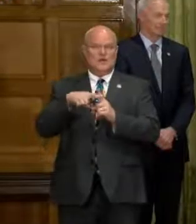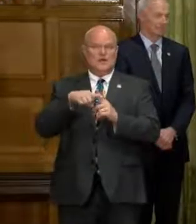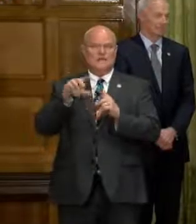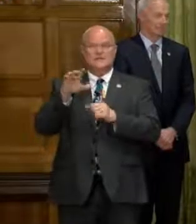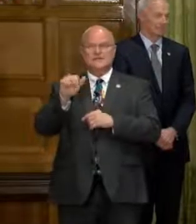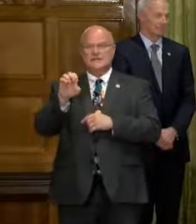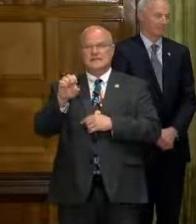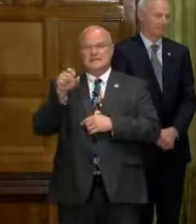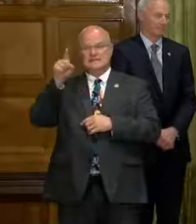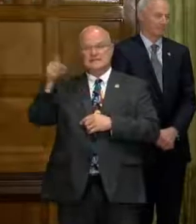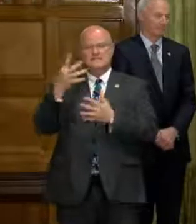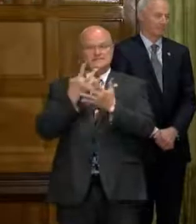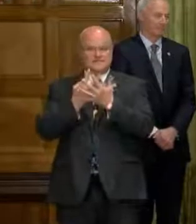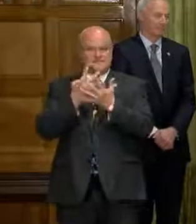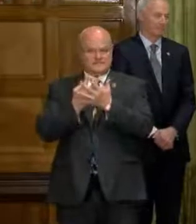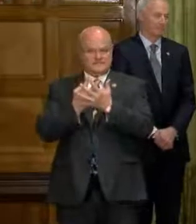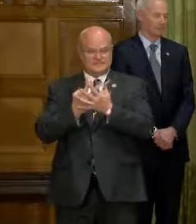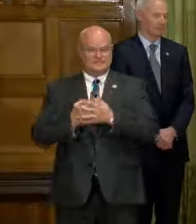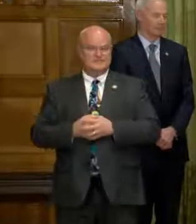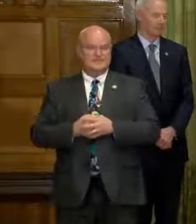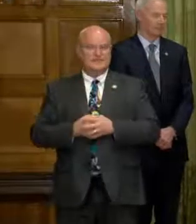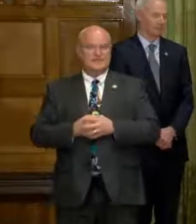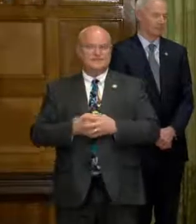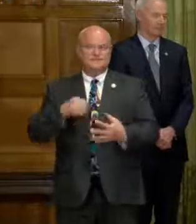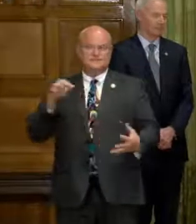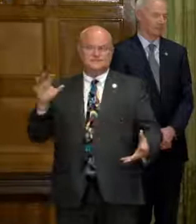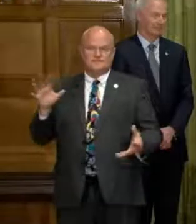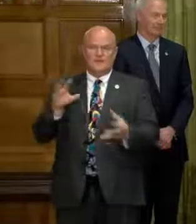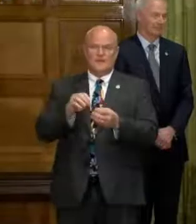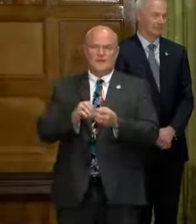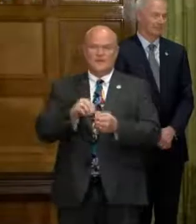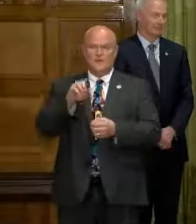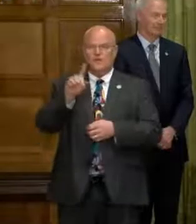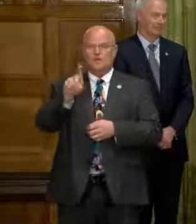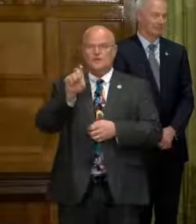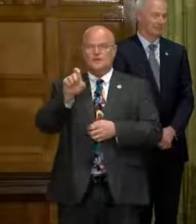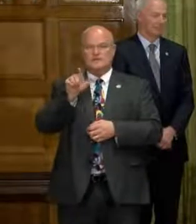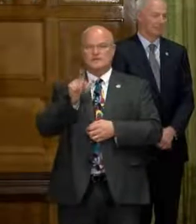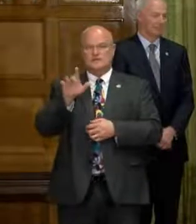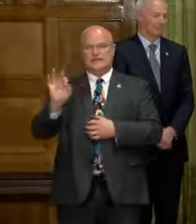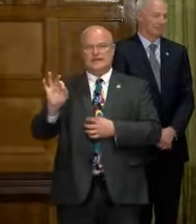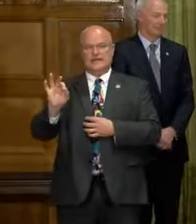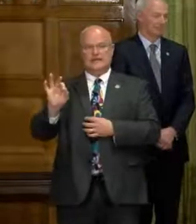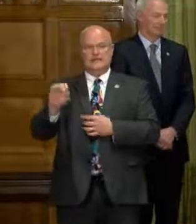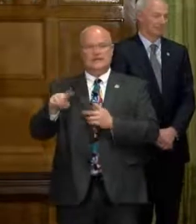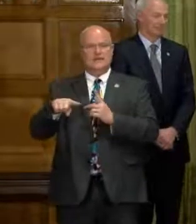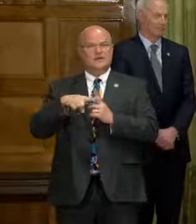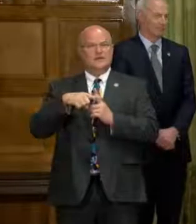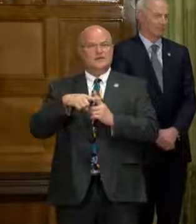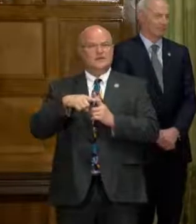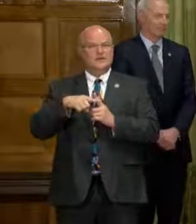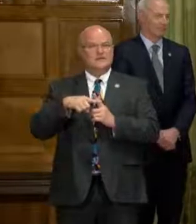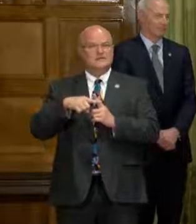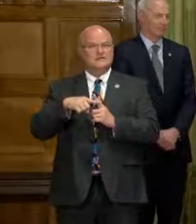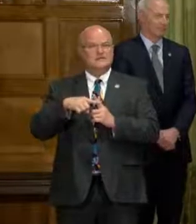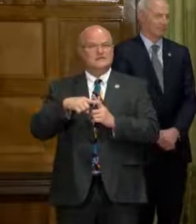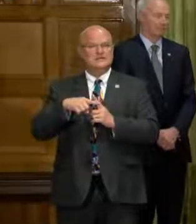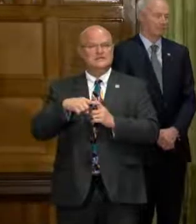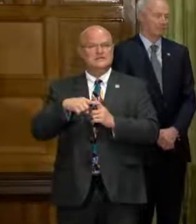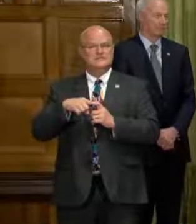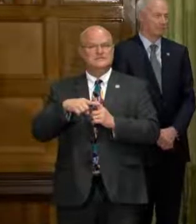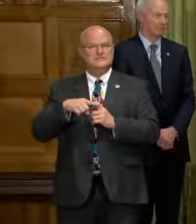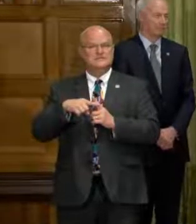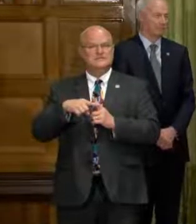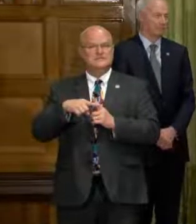positive cases at the Cummins unit. That brings the total to 129, plus the